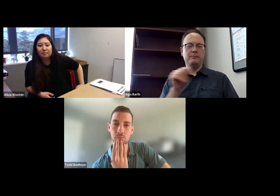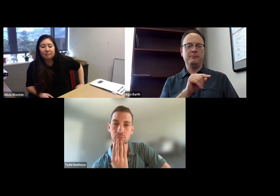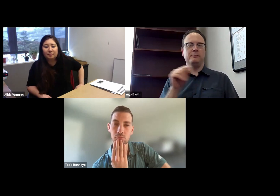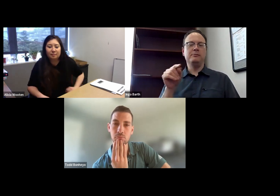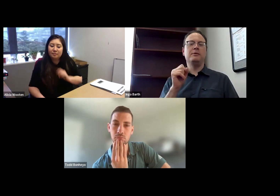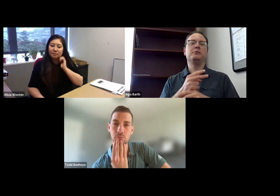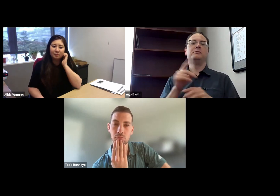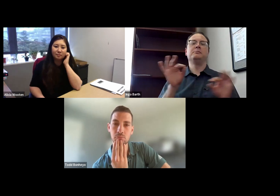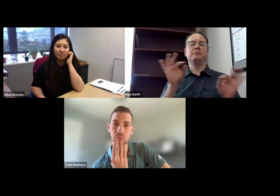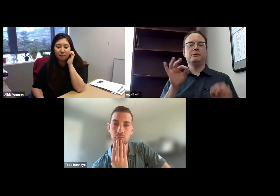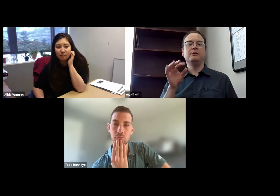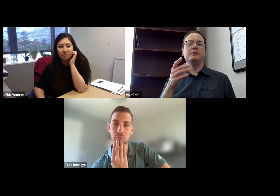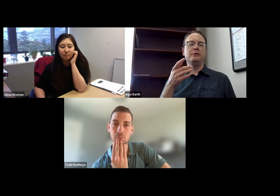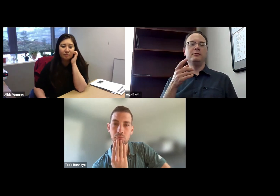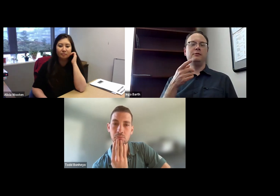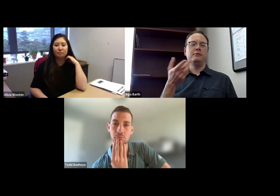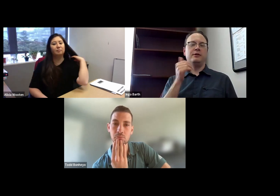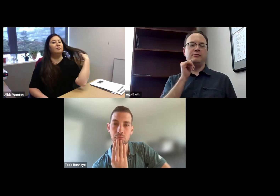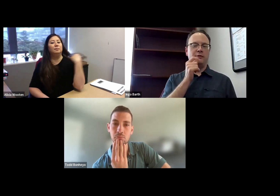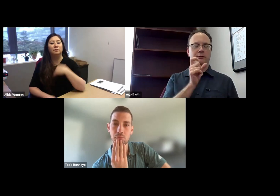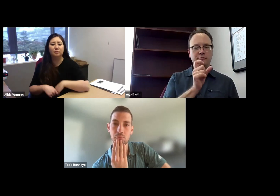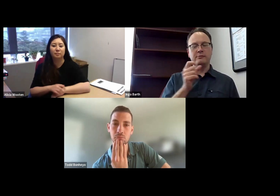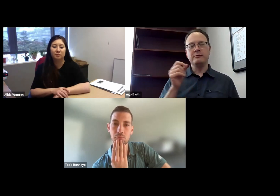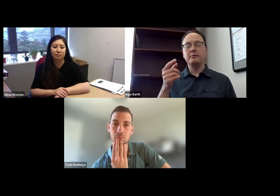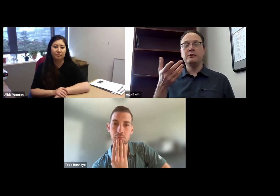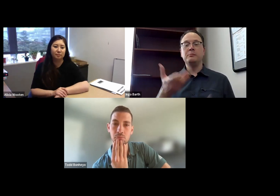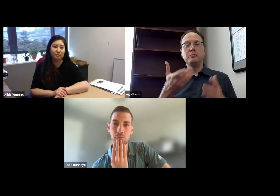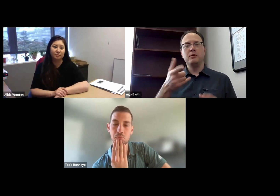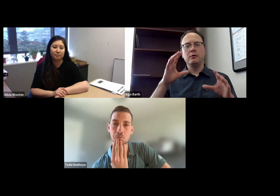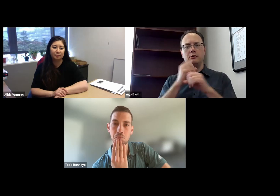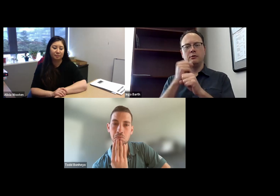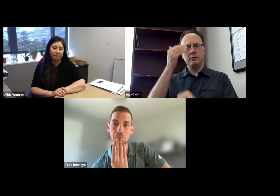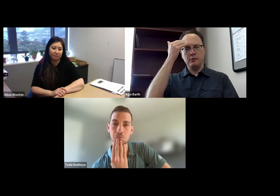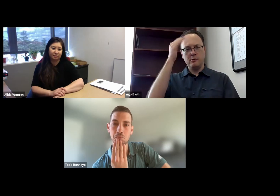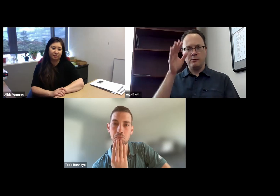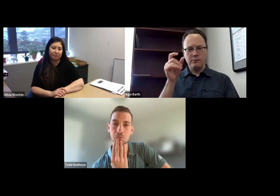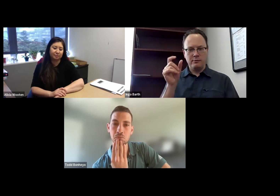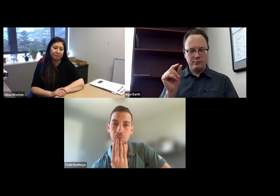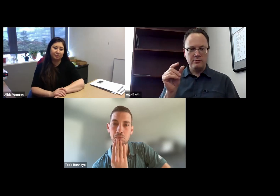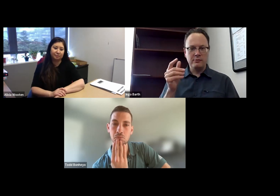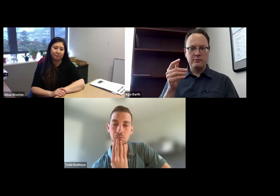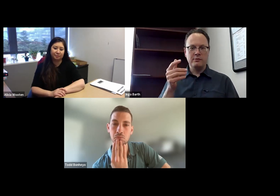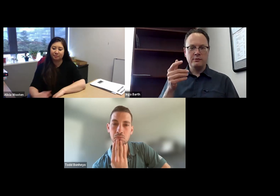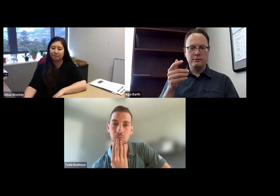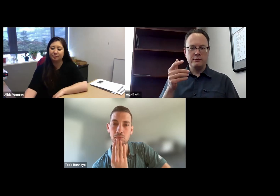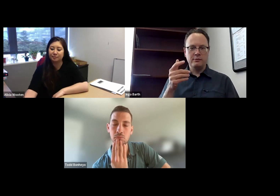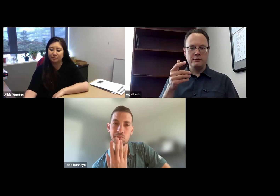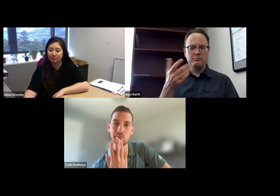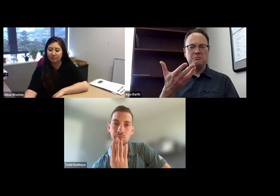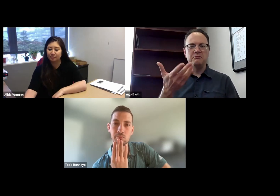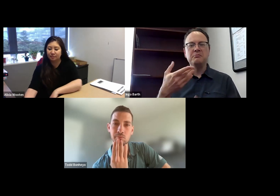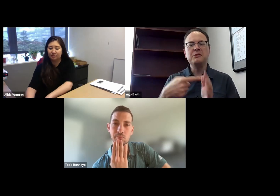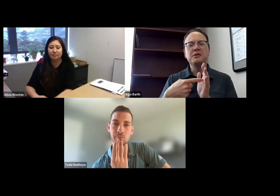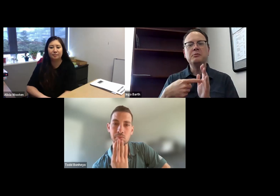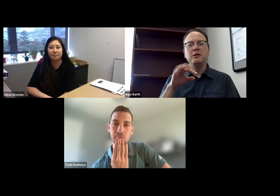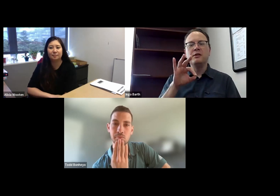use finger spelling, it would be an abbreviation versus using a sign for the whole word. I mean, a lot of things do that.